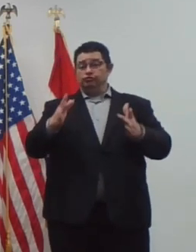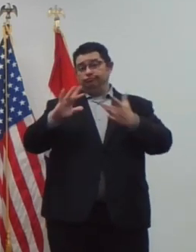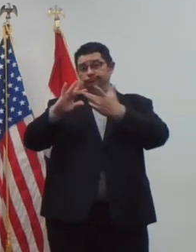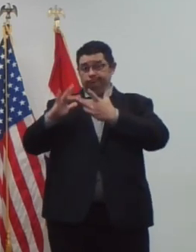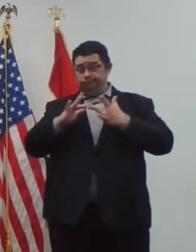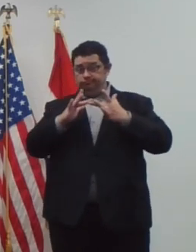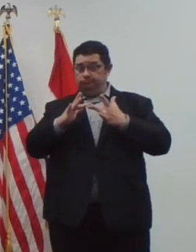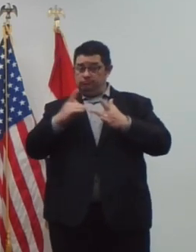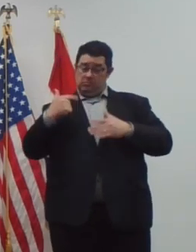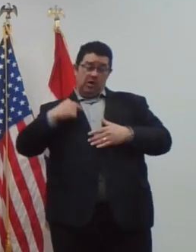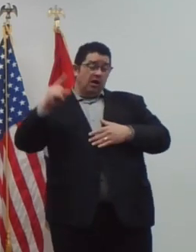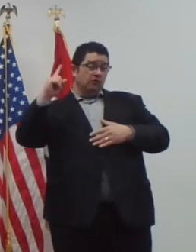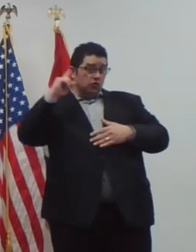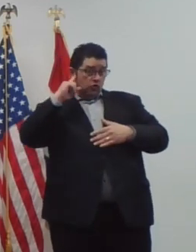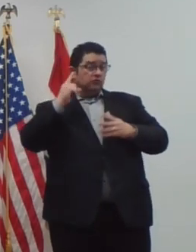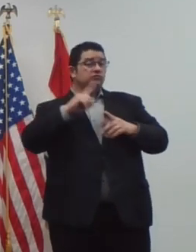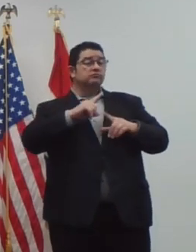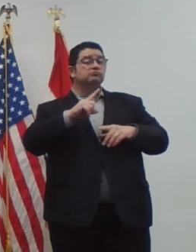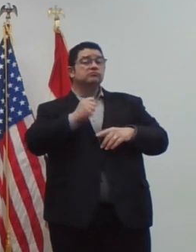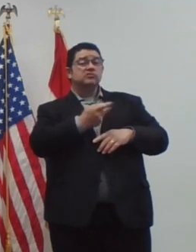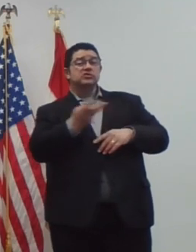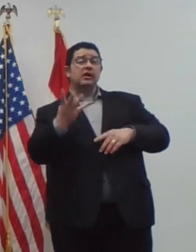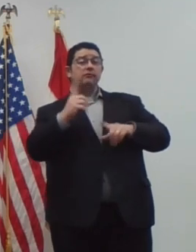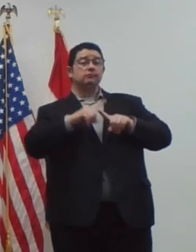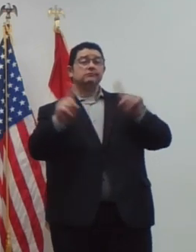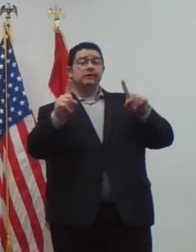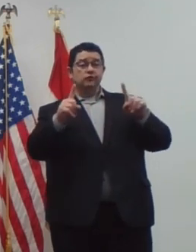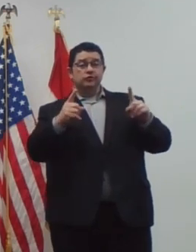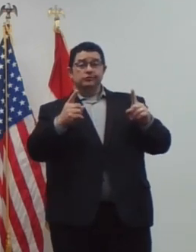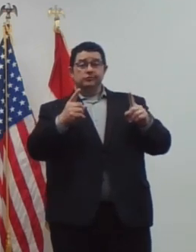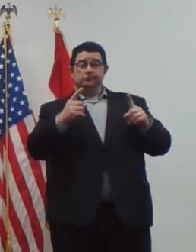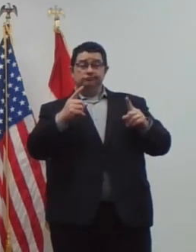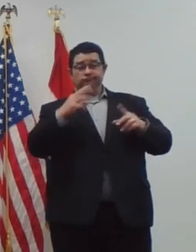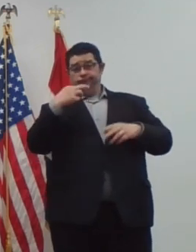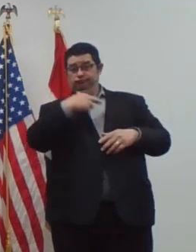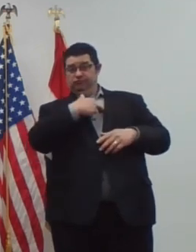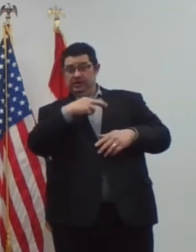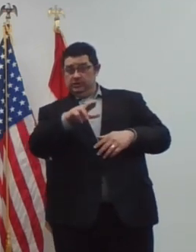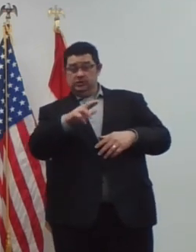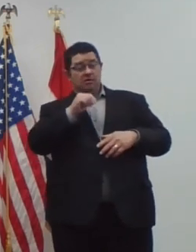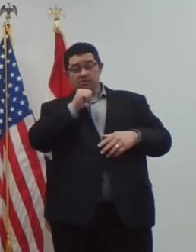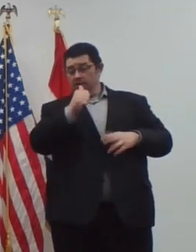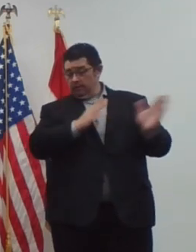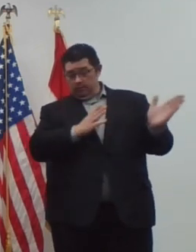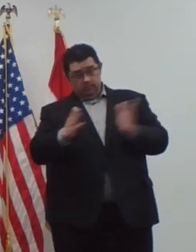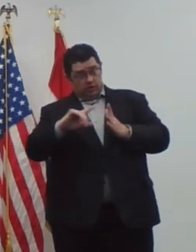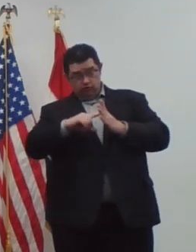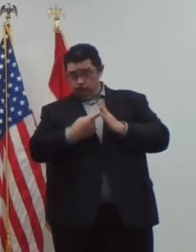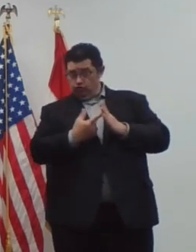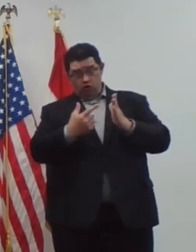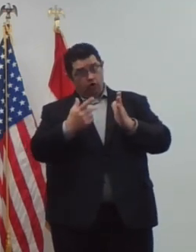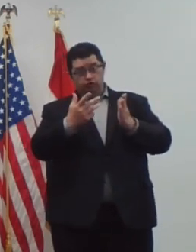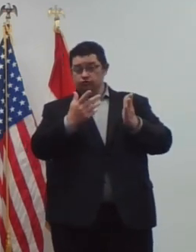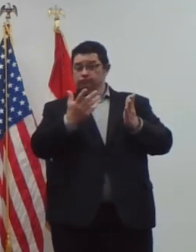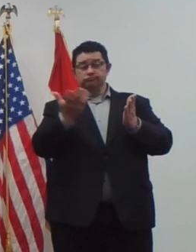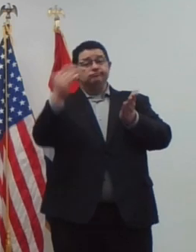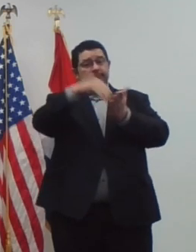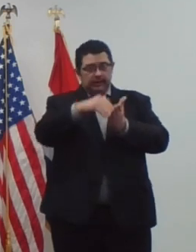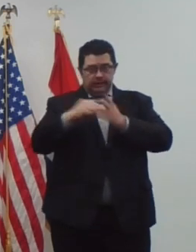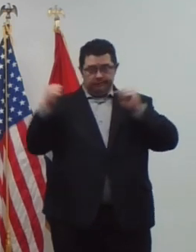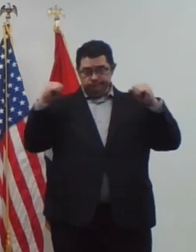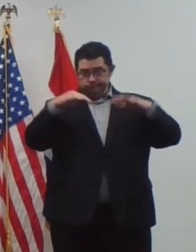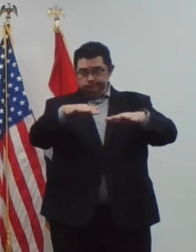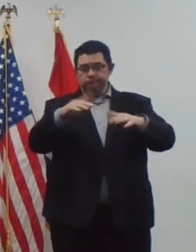several different faiths that they do not intend to start services until the middle of June and will continue